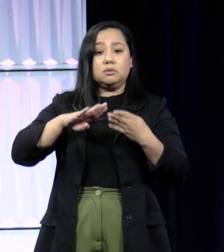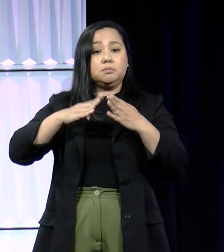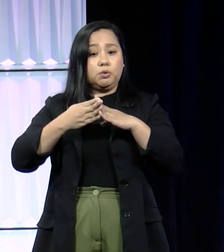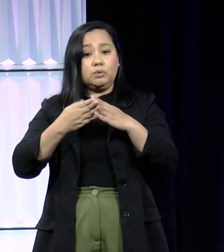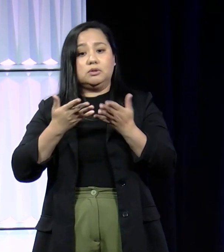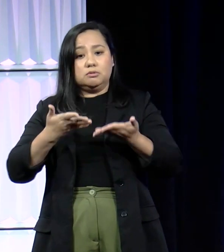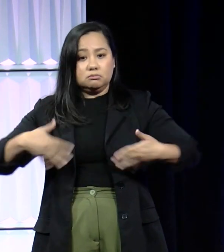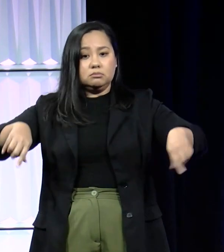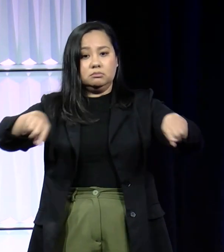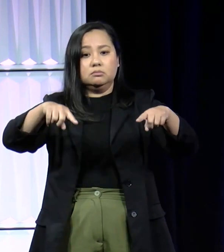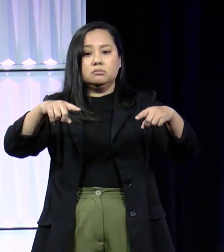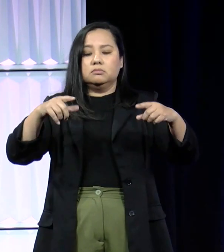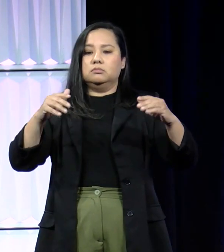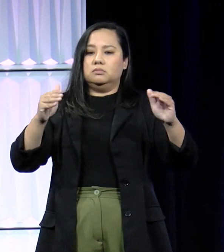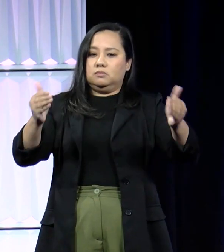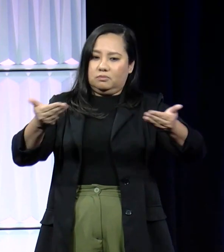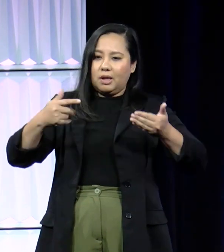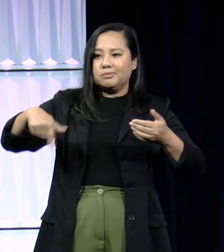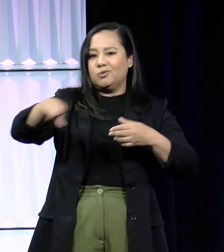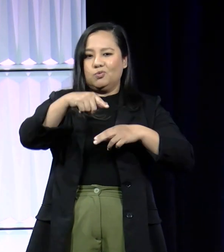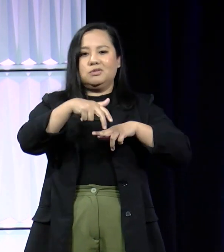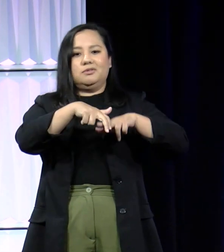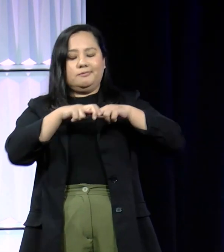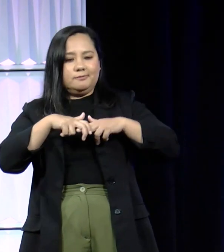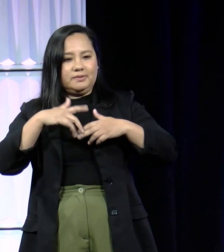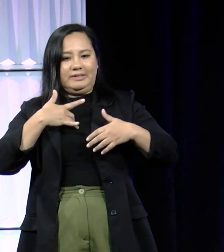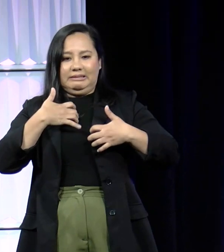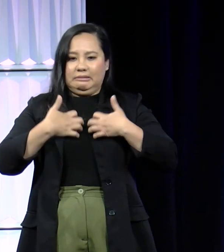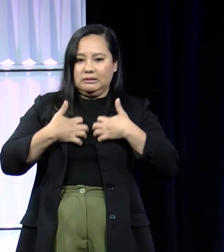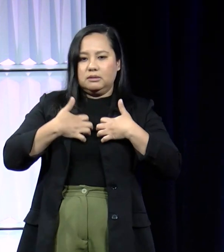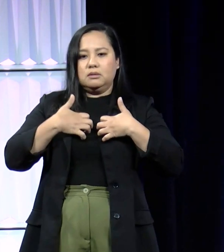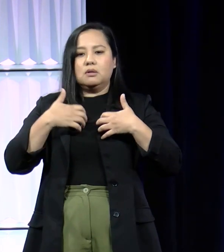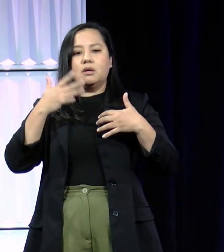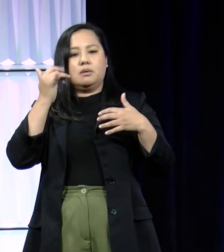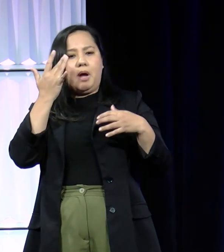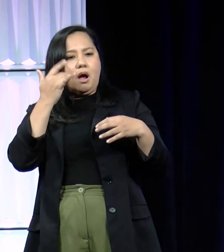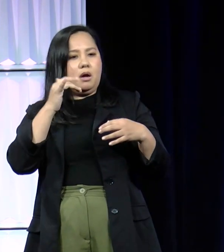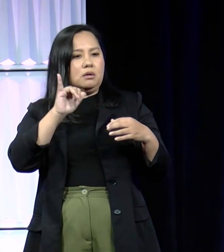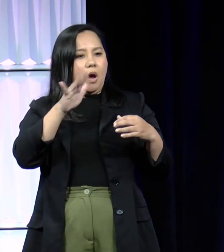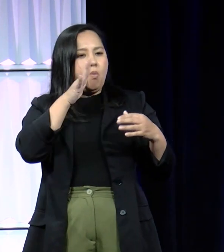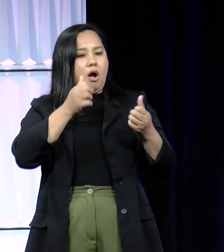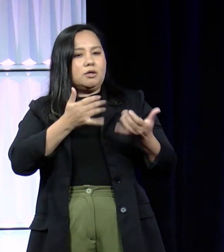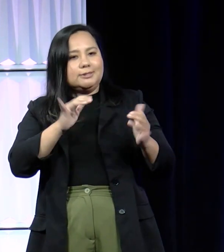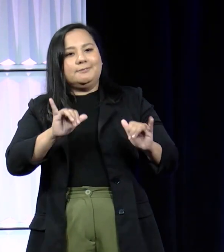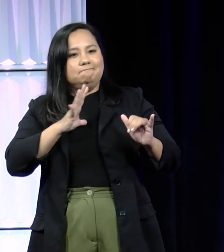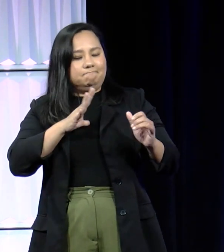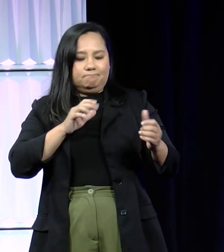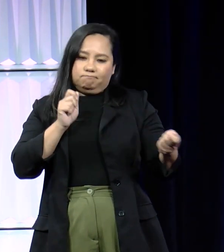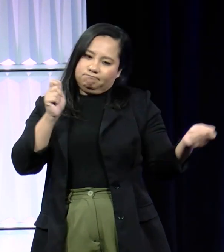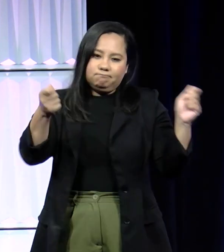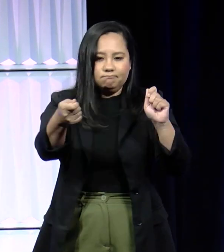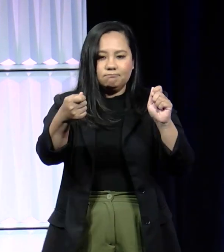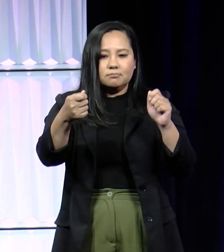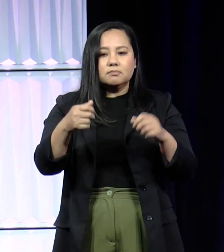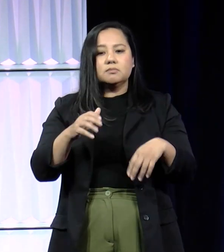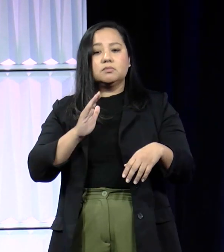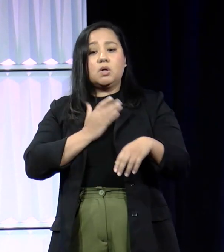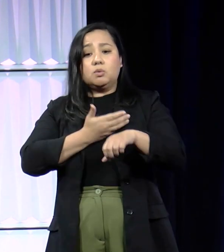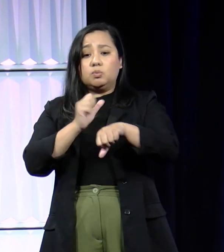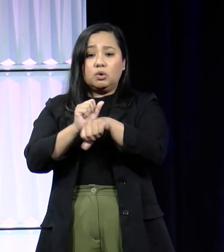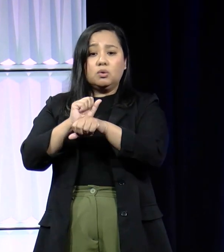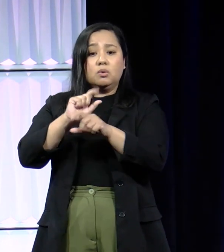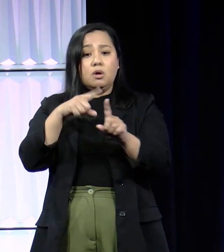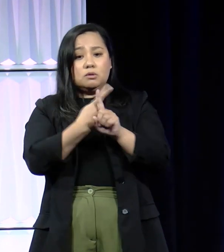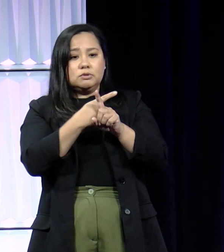and communities can change. Our work isn't only about taking action, it's